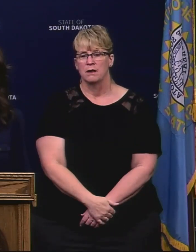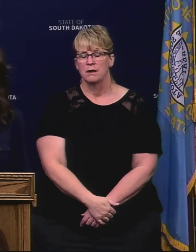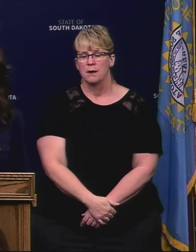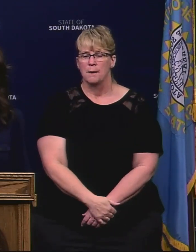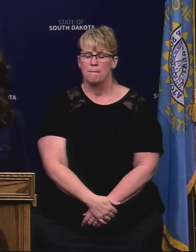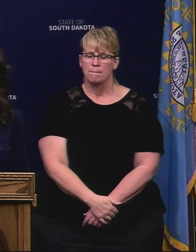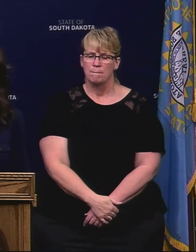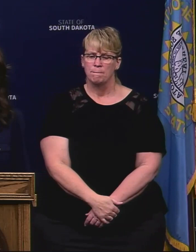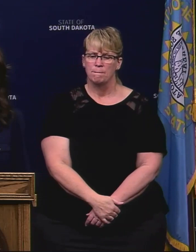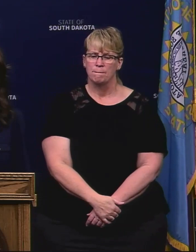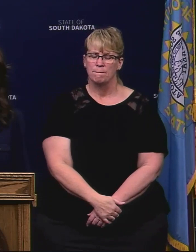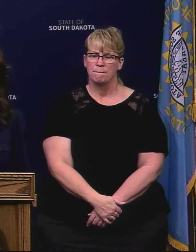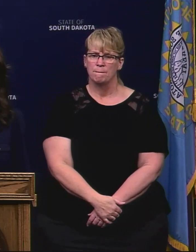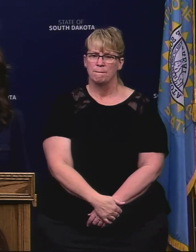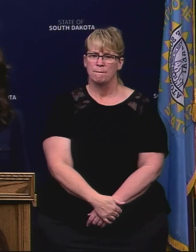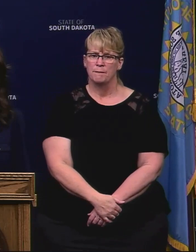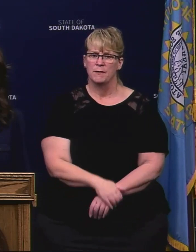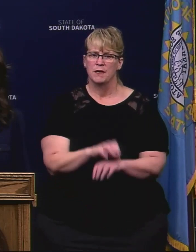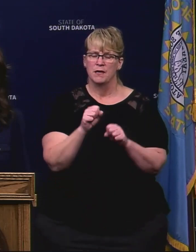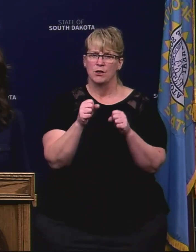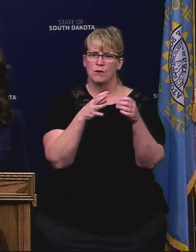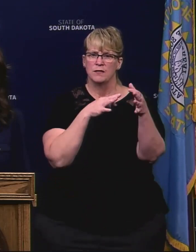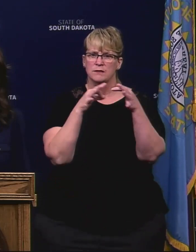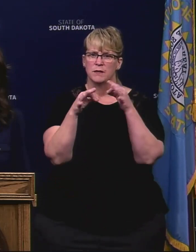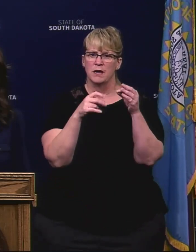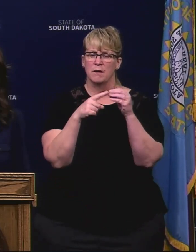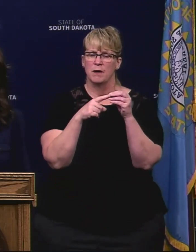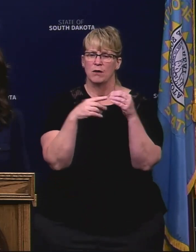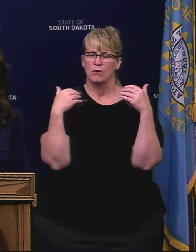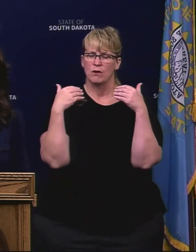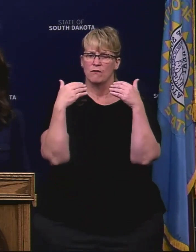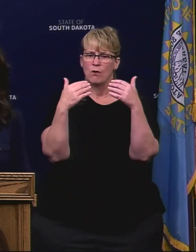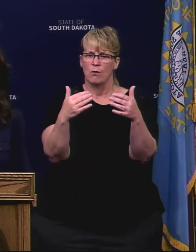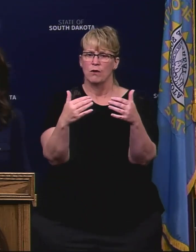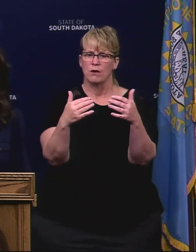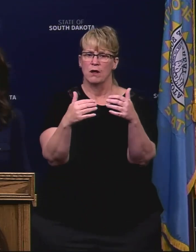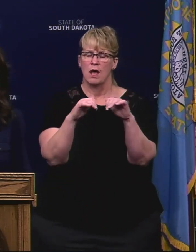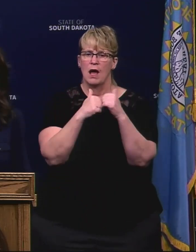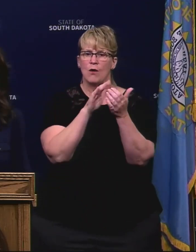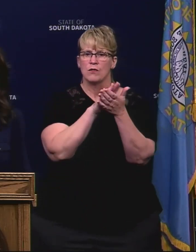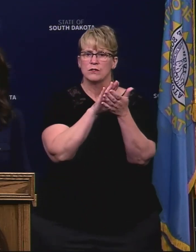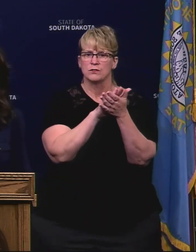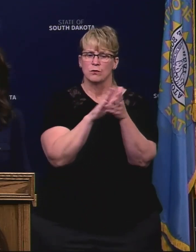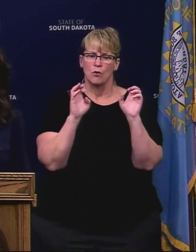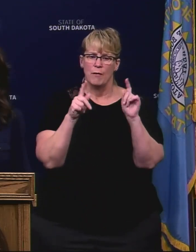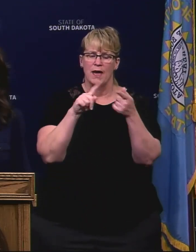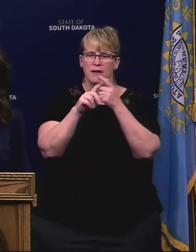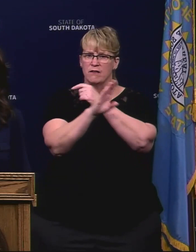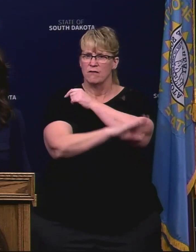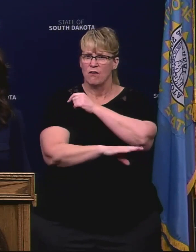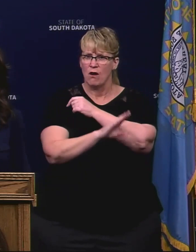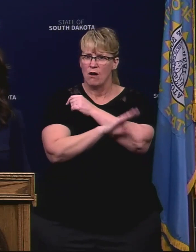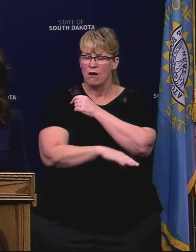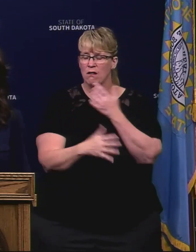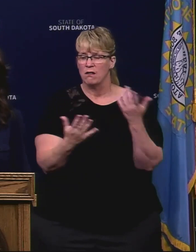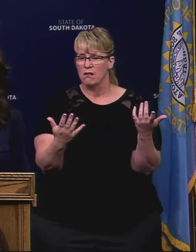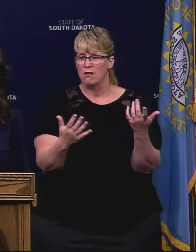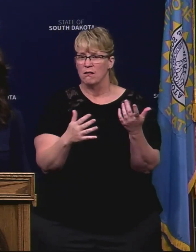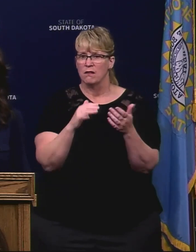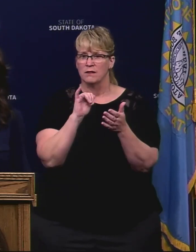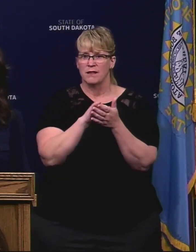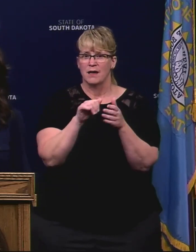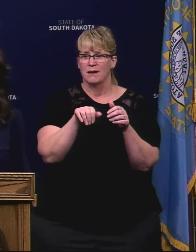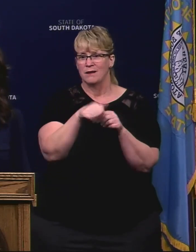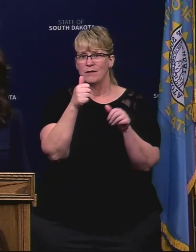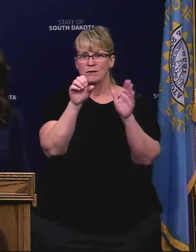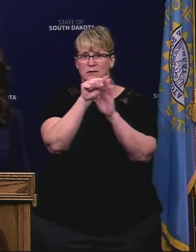Can you talk about any planning or conversations you're having going forward about how schools will return in the fall and whether that be another statewide